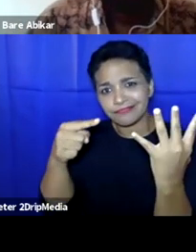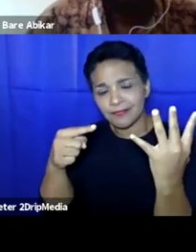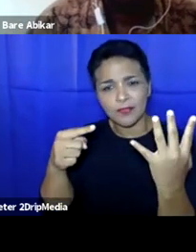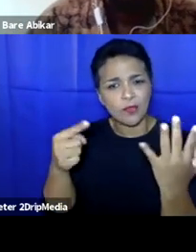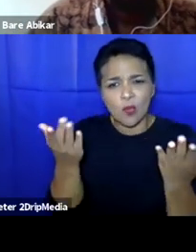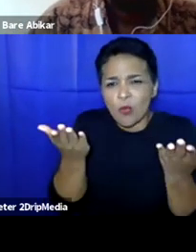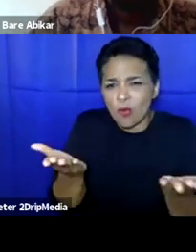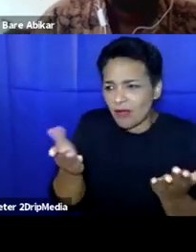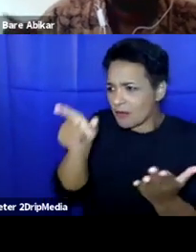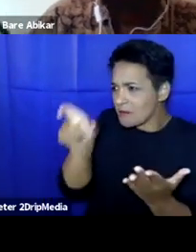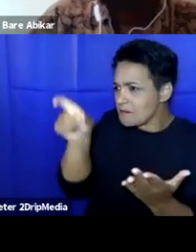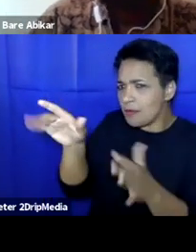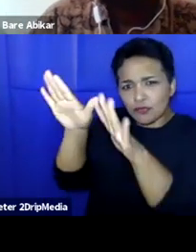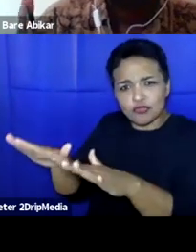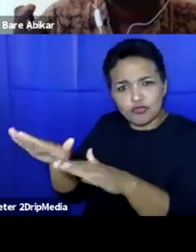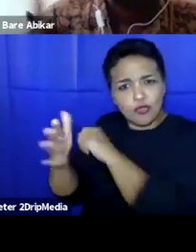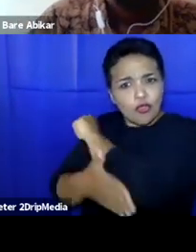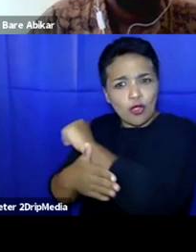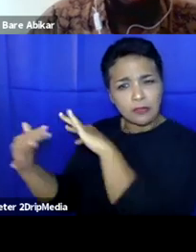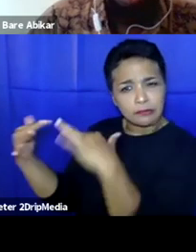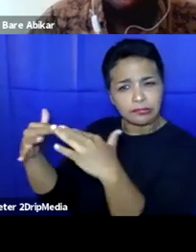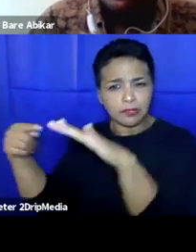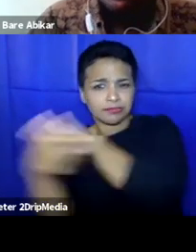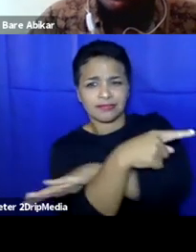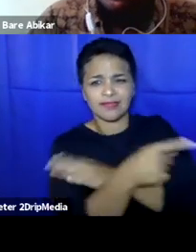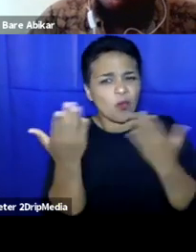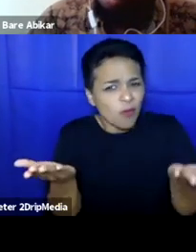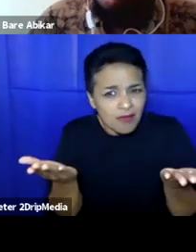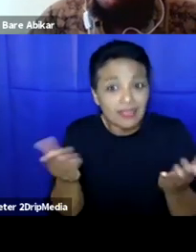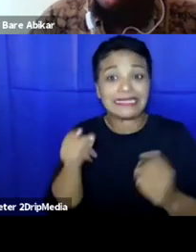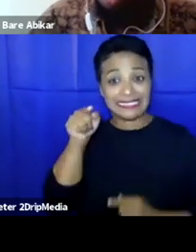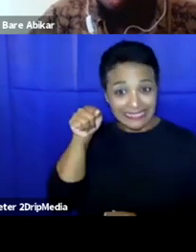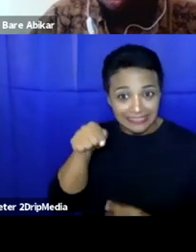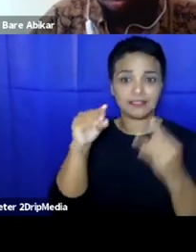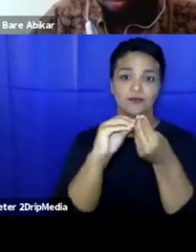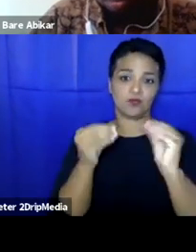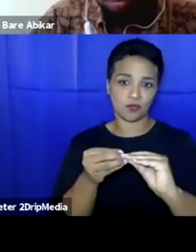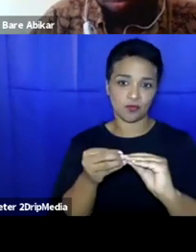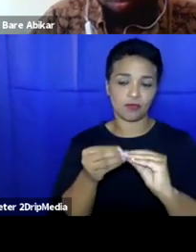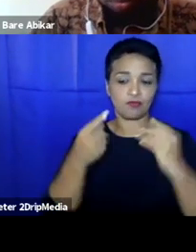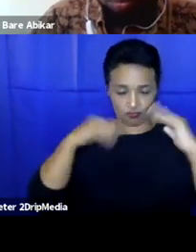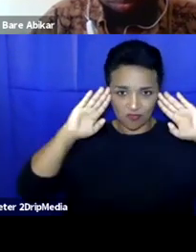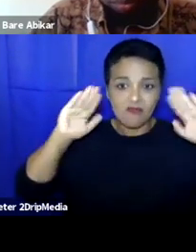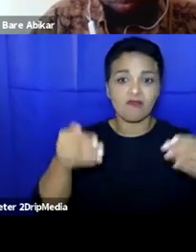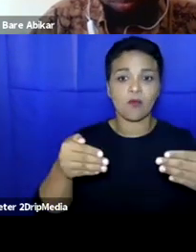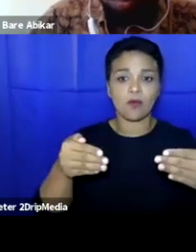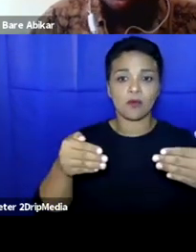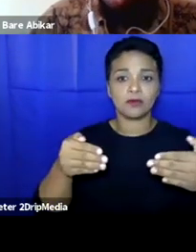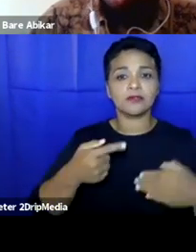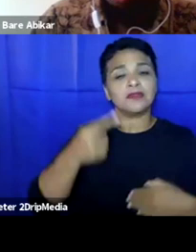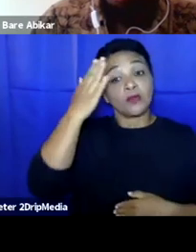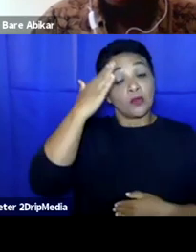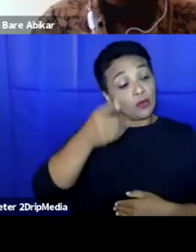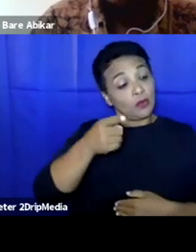influx, as well as I would say the making a hostile environment goes